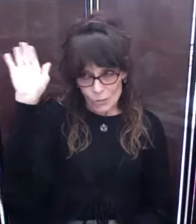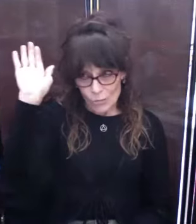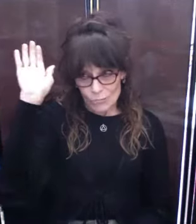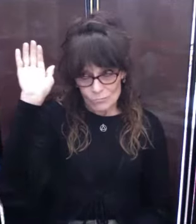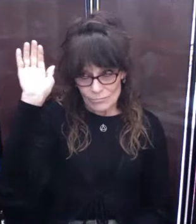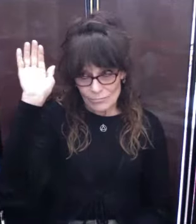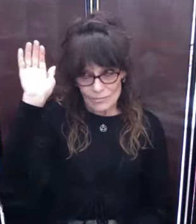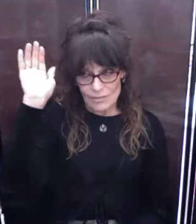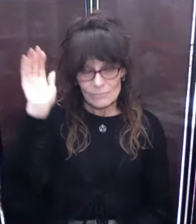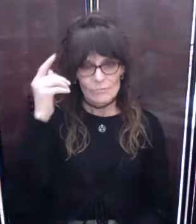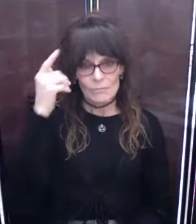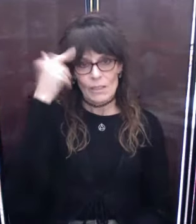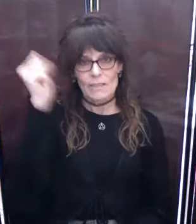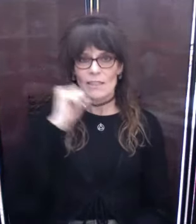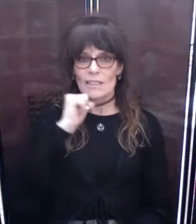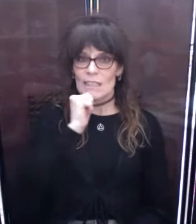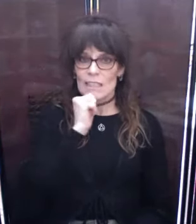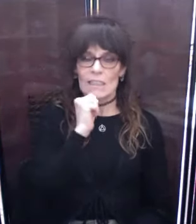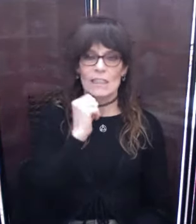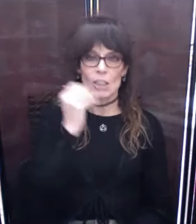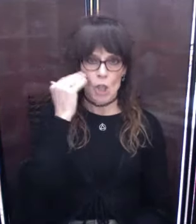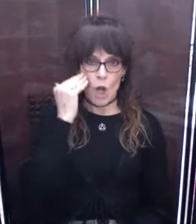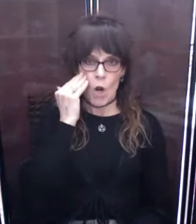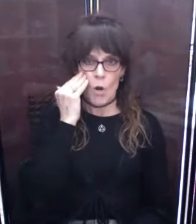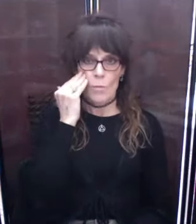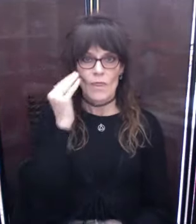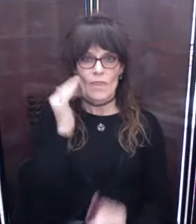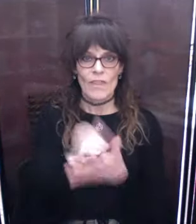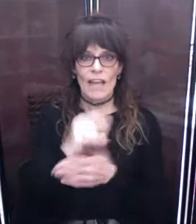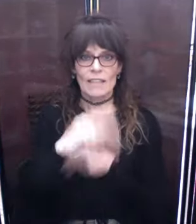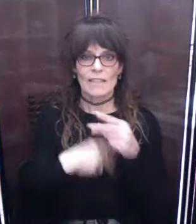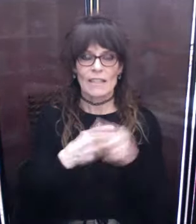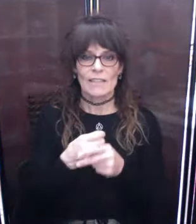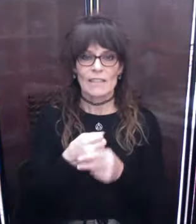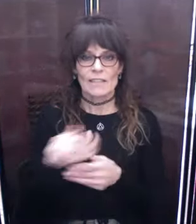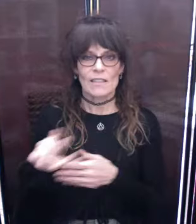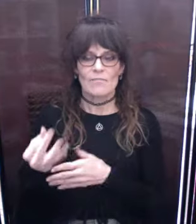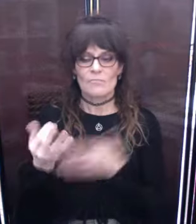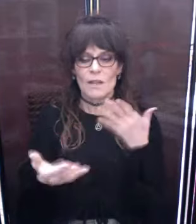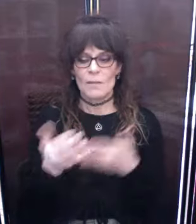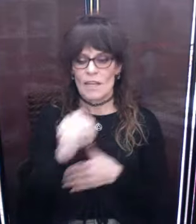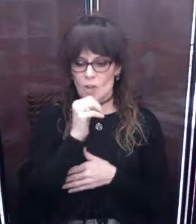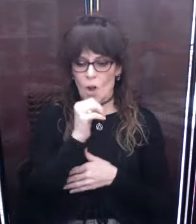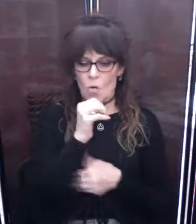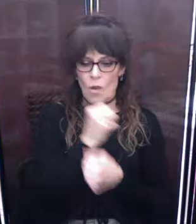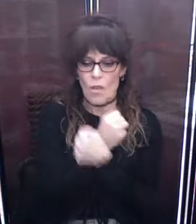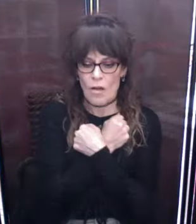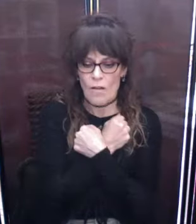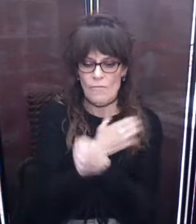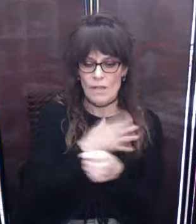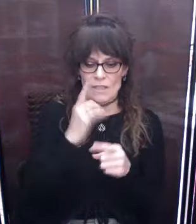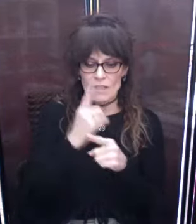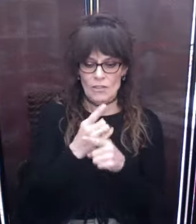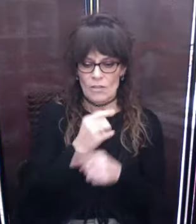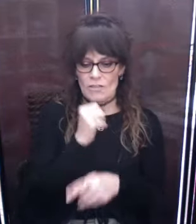didn't. But that kind of stuff, well, geez, I must not love my sister either. I don't love my parents. I don't love my sister.